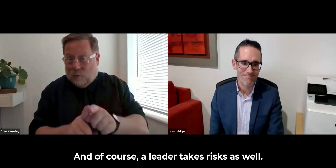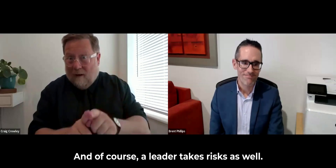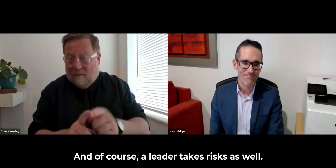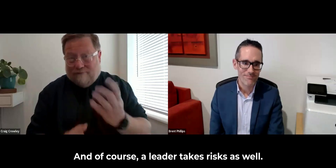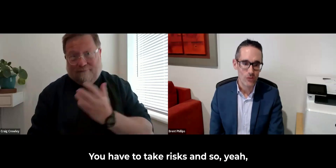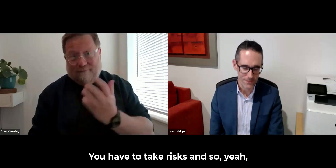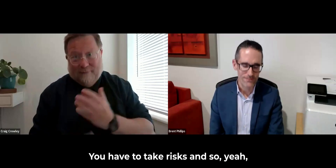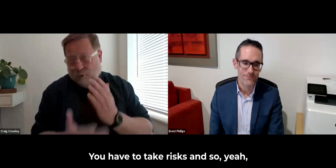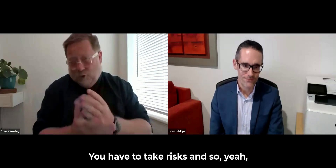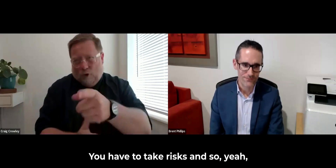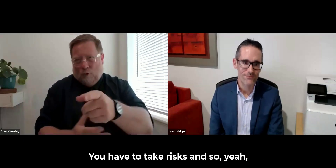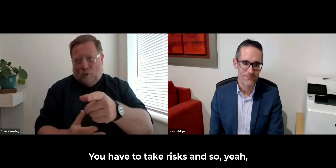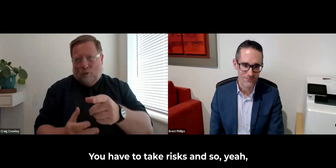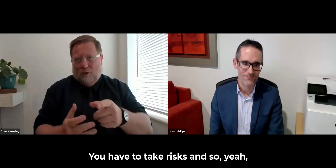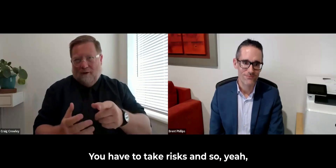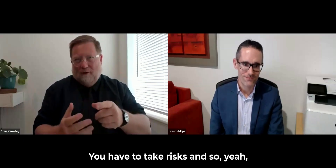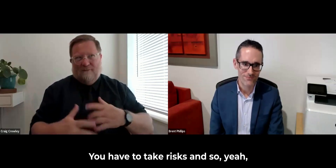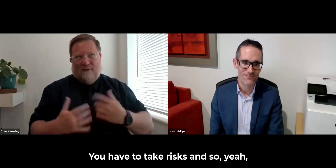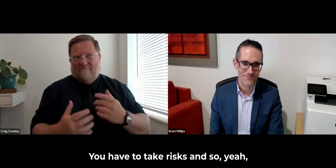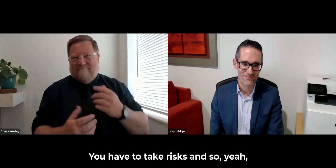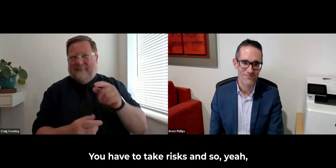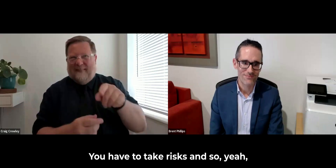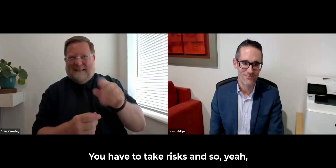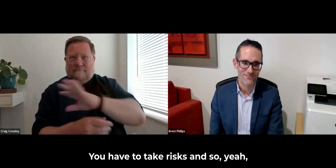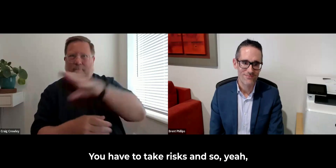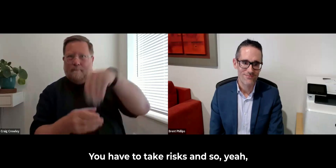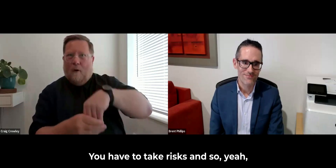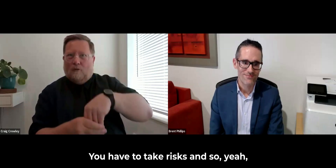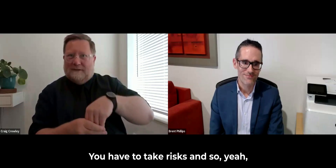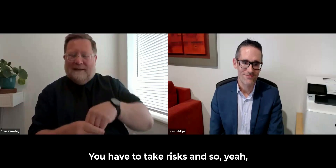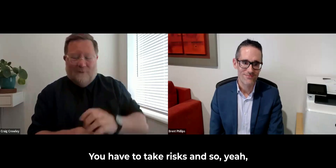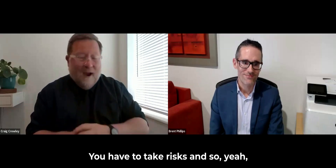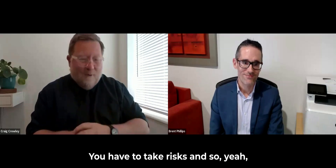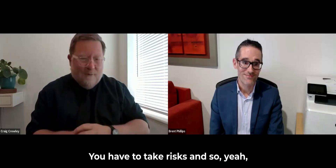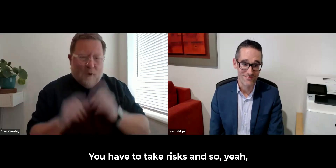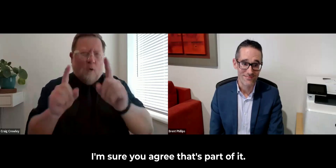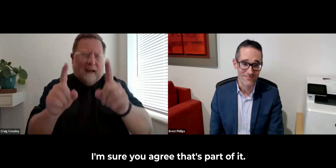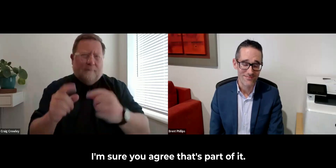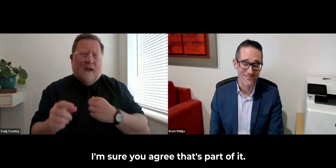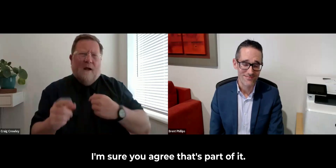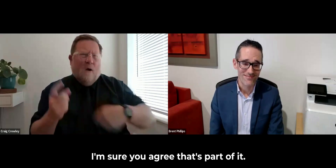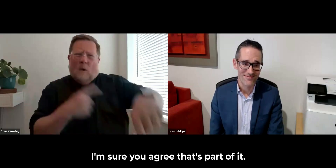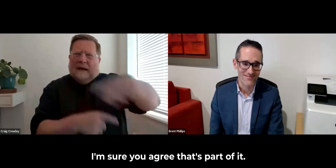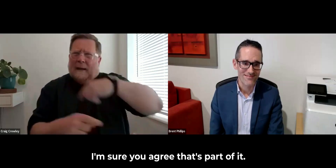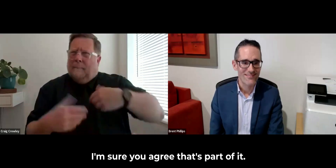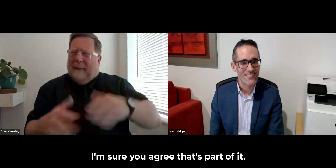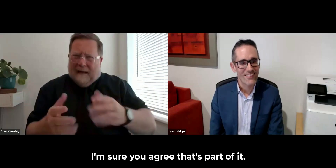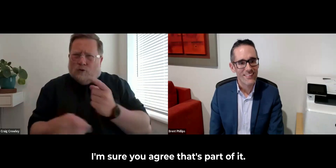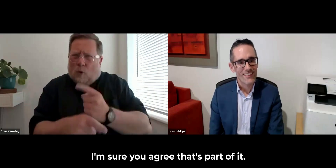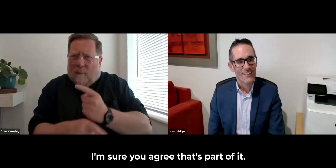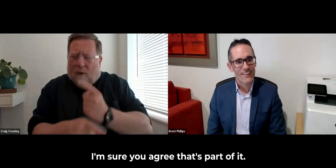as well. You have to take risks. And so, yeah, I'm sure you agree that's part of it.